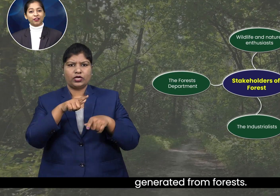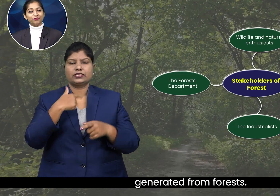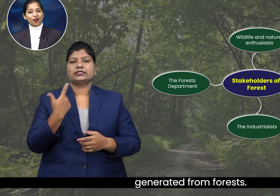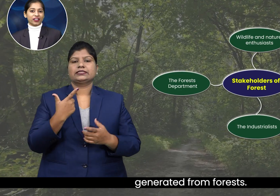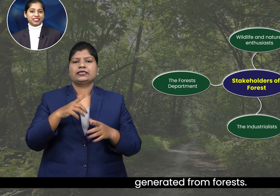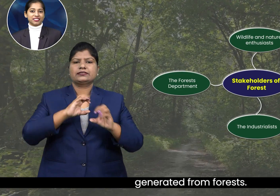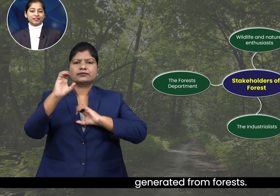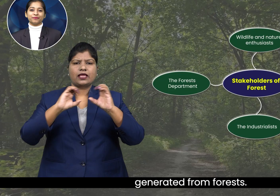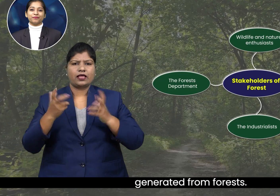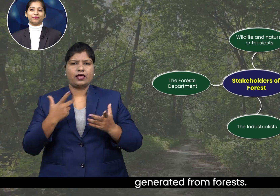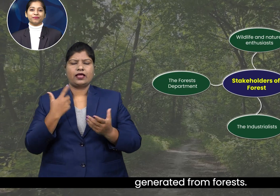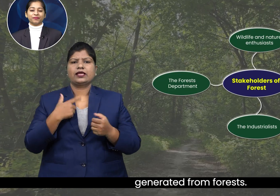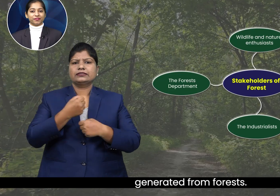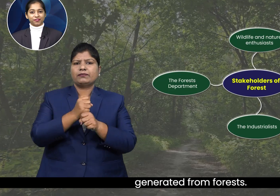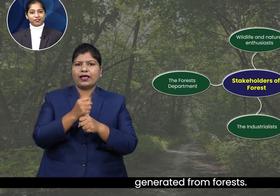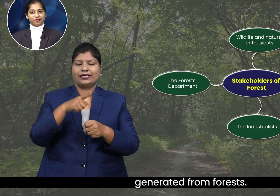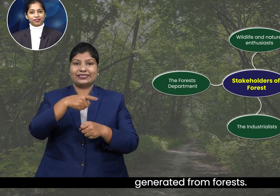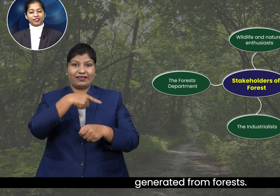generated from forests.